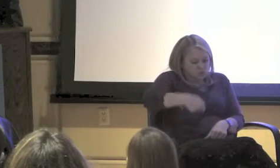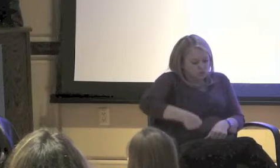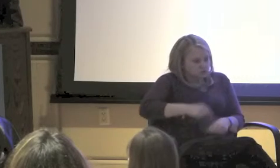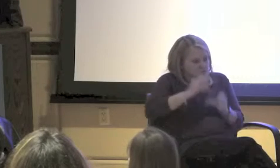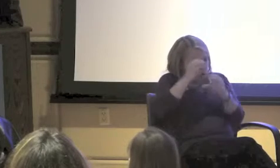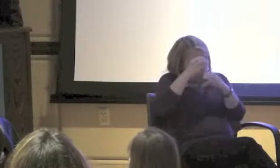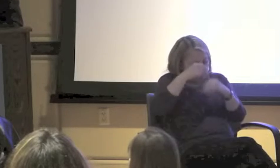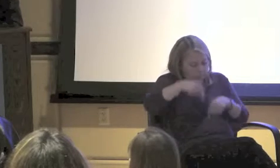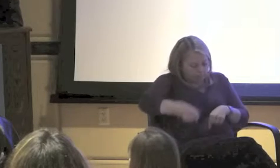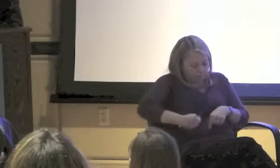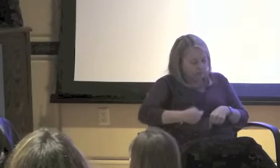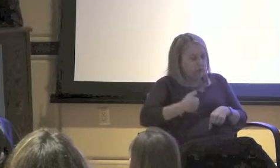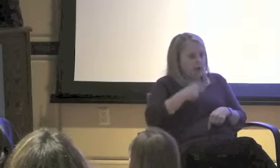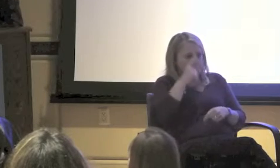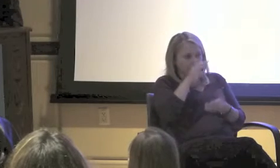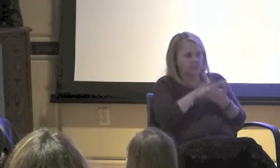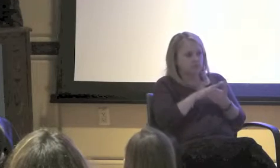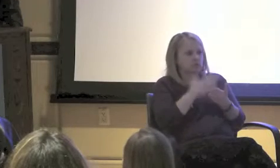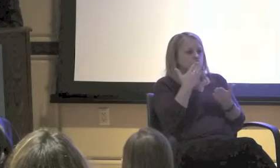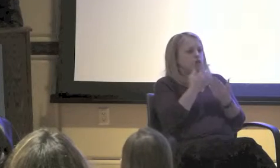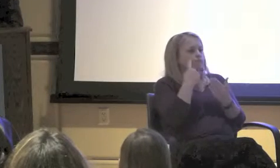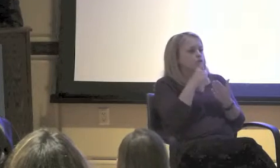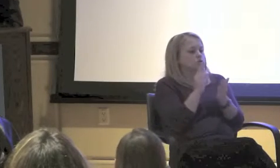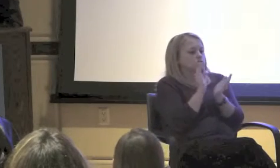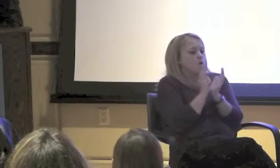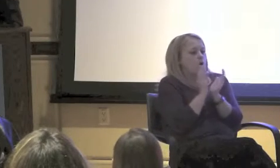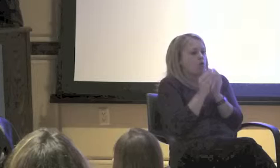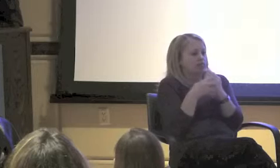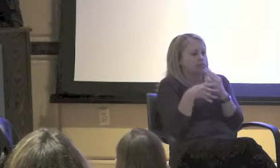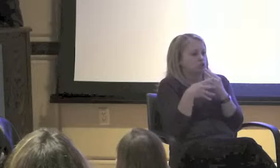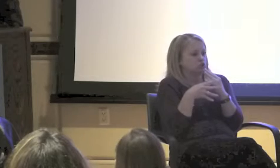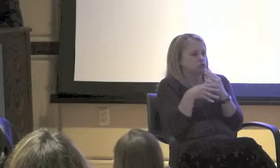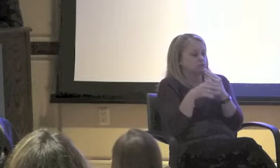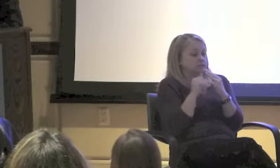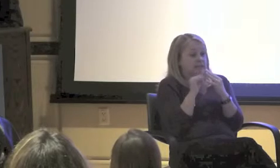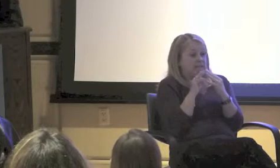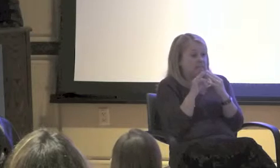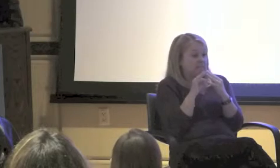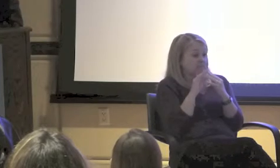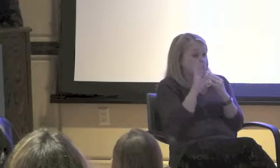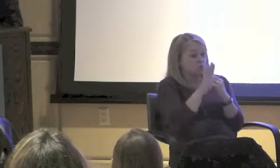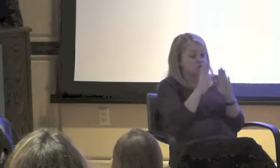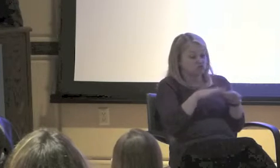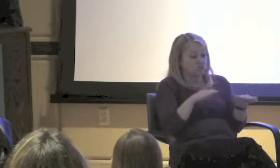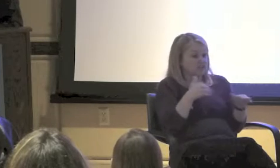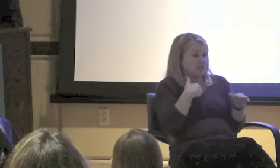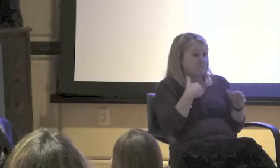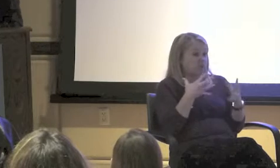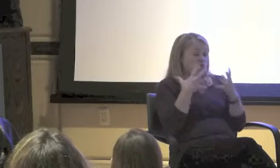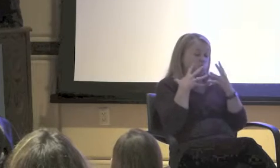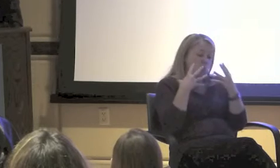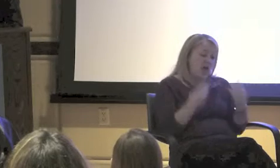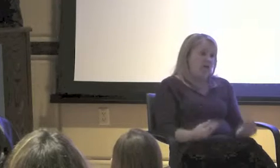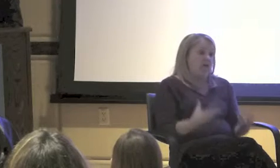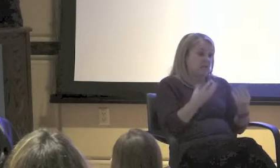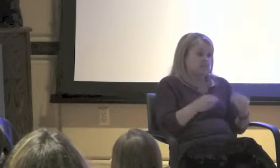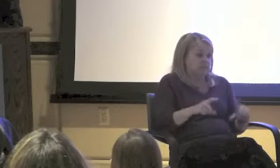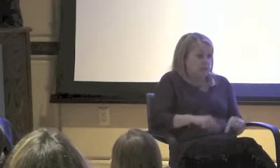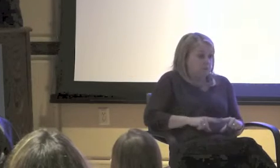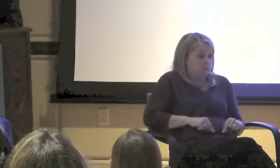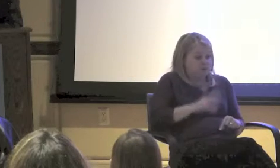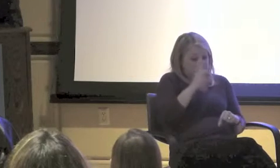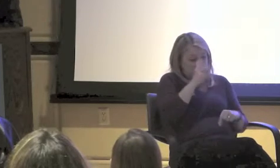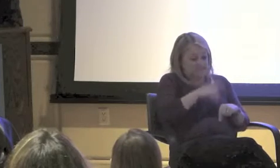this is better for small amounts of leakage. So if your child is having soaked diapers 6 times a day, I think